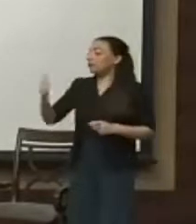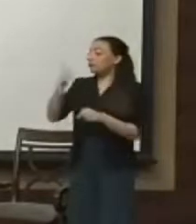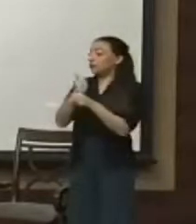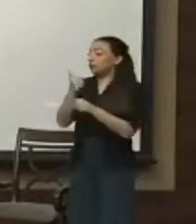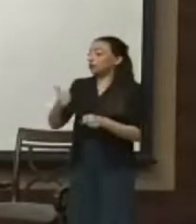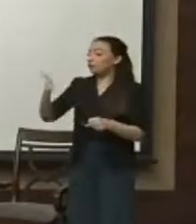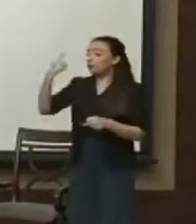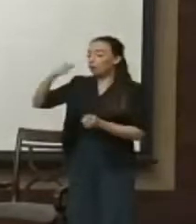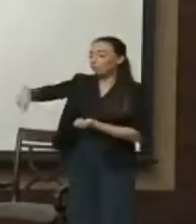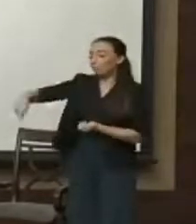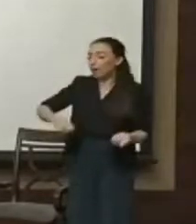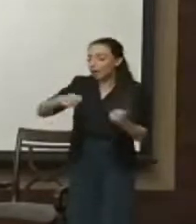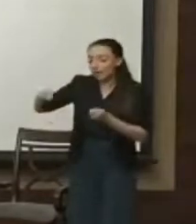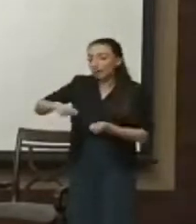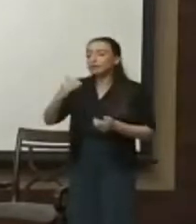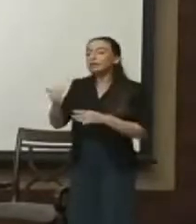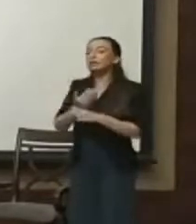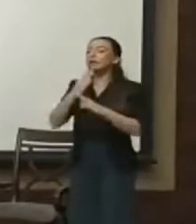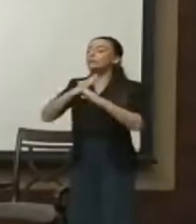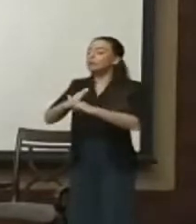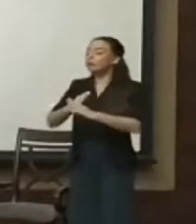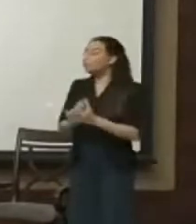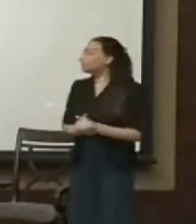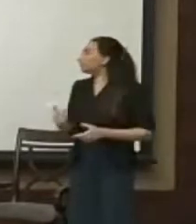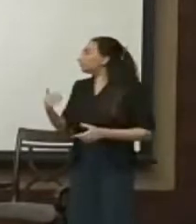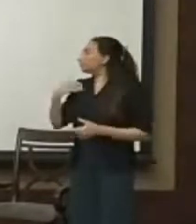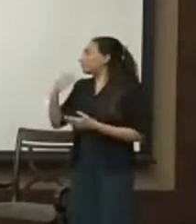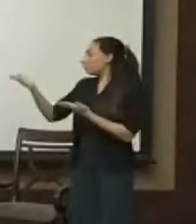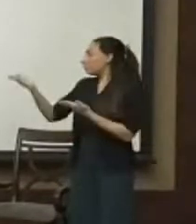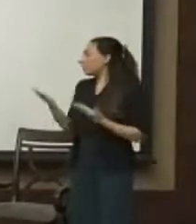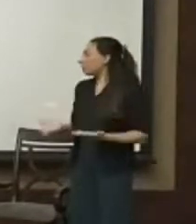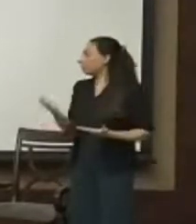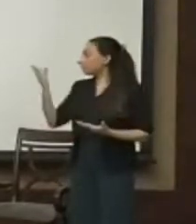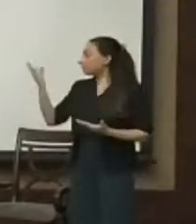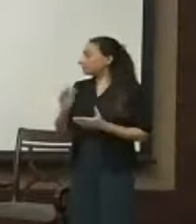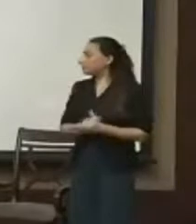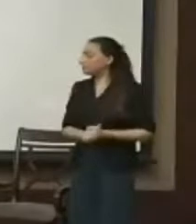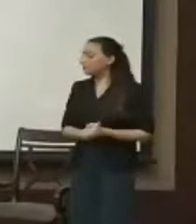Mine Safety. Welcome to you, Mr. Raveendra Singh.